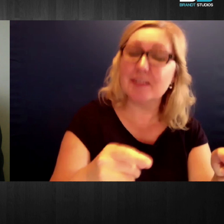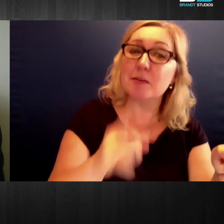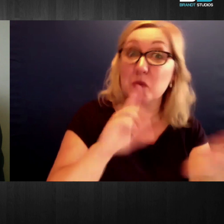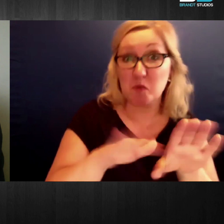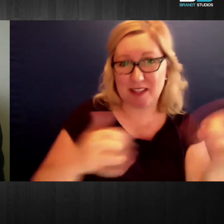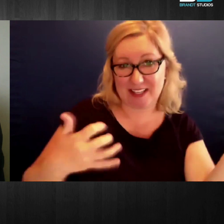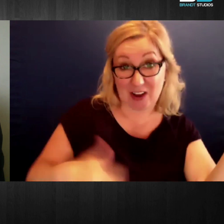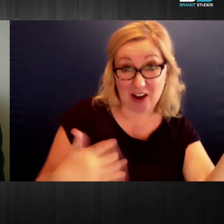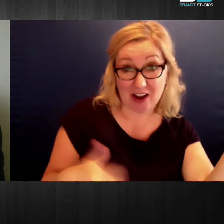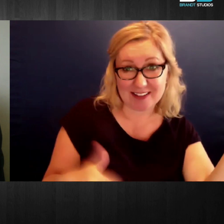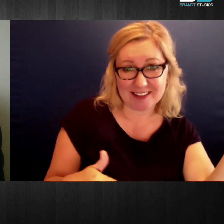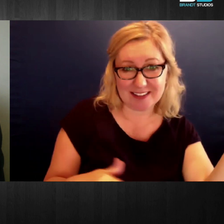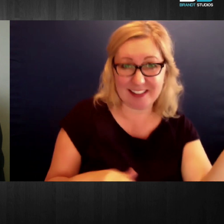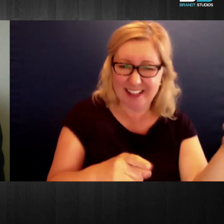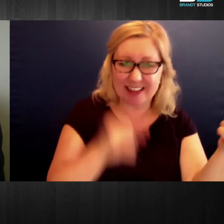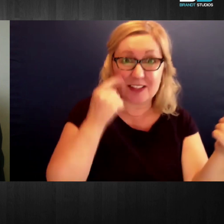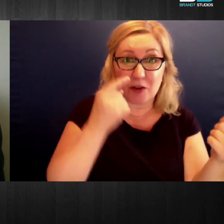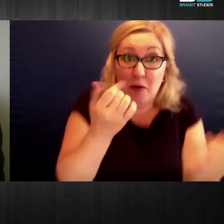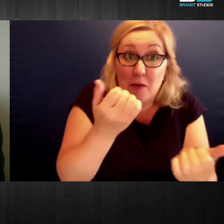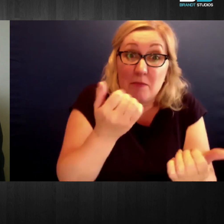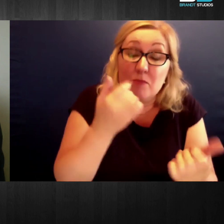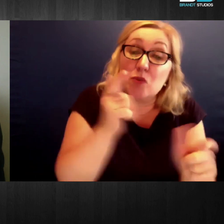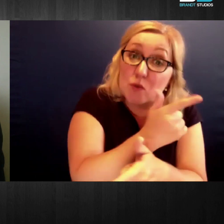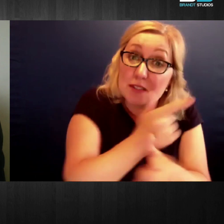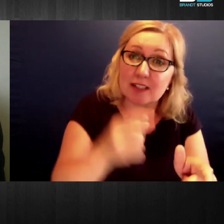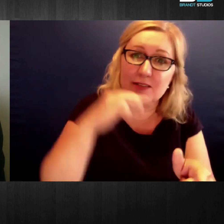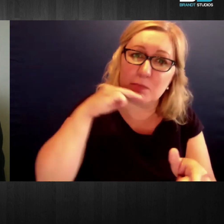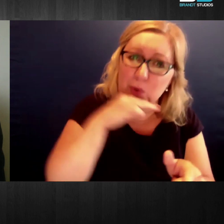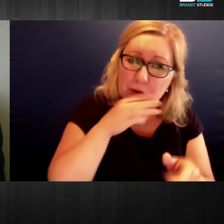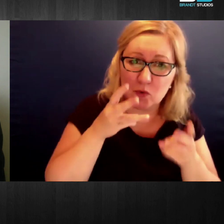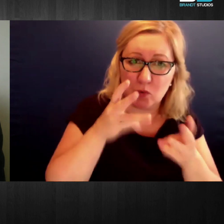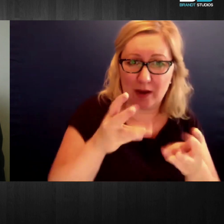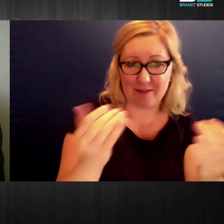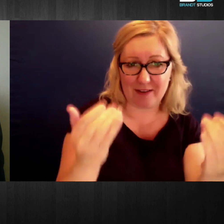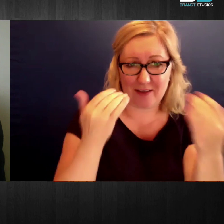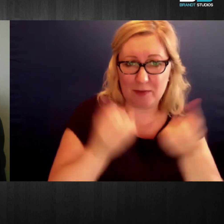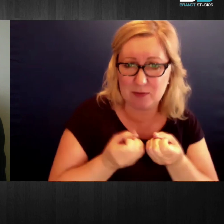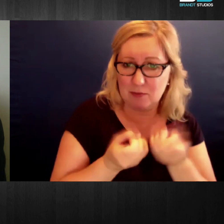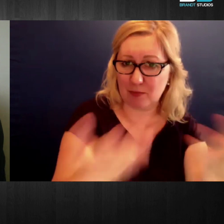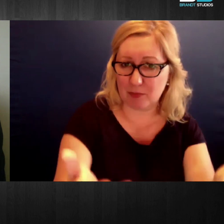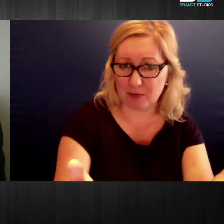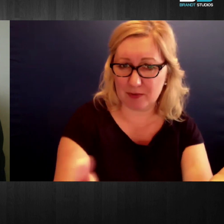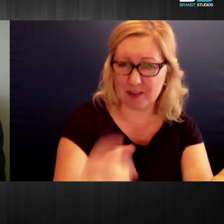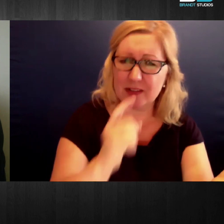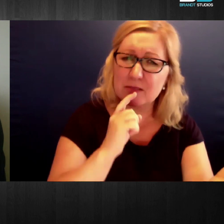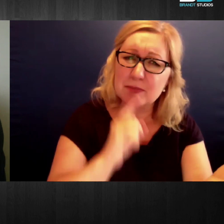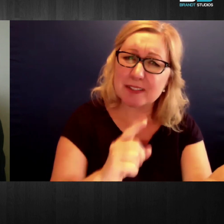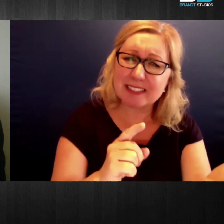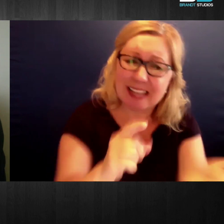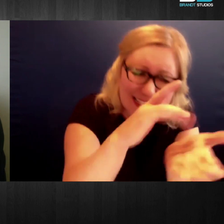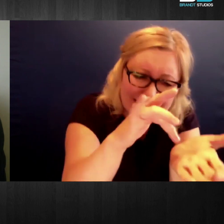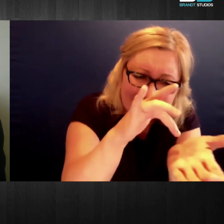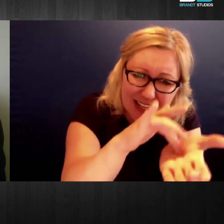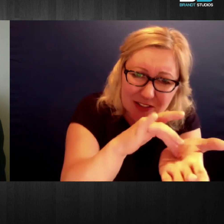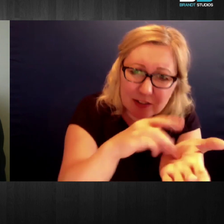be. And I think at the core of all this is empathy. So in this really exciting context,